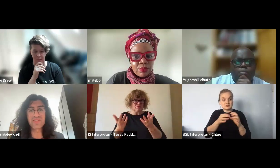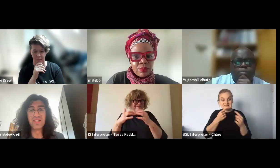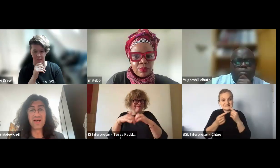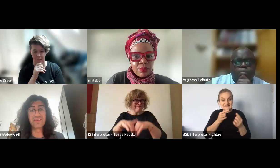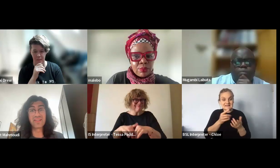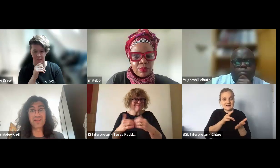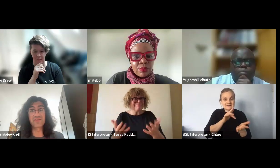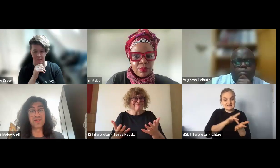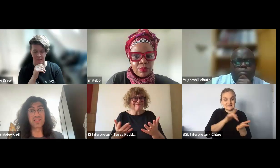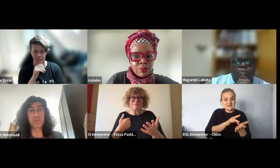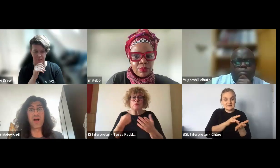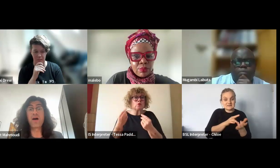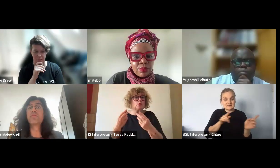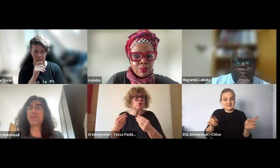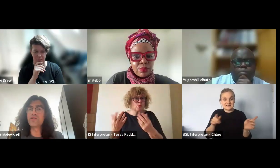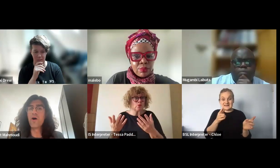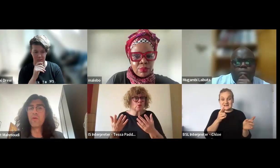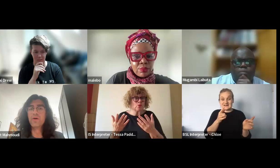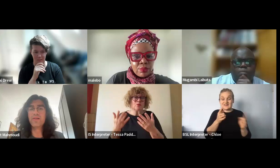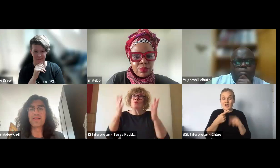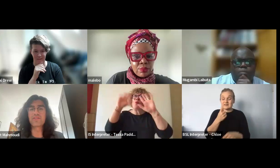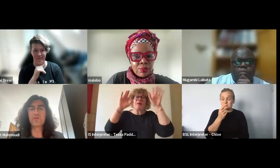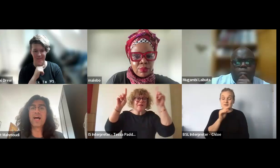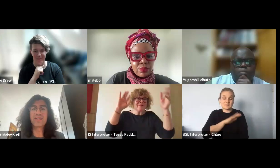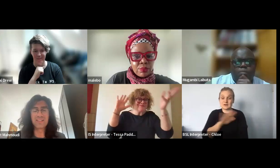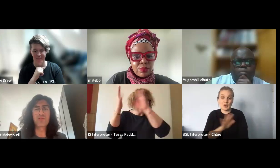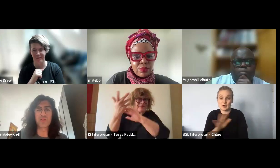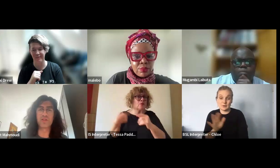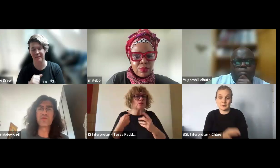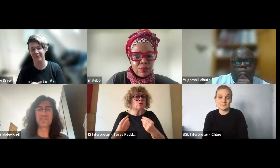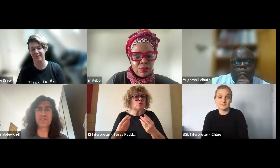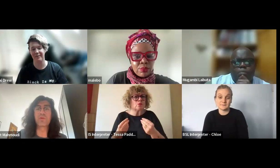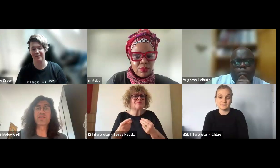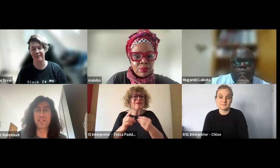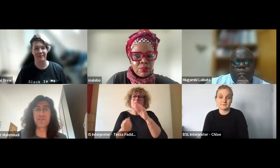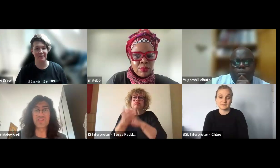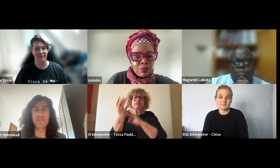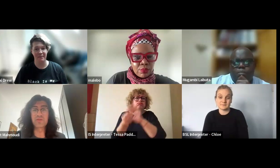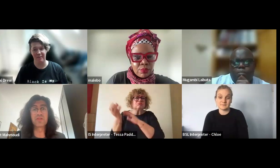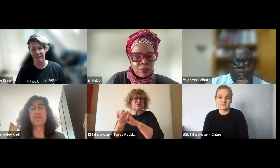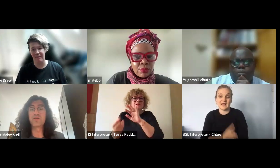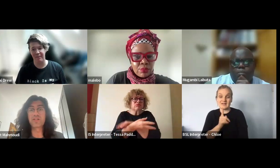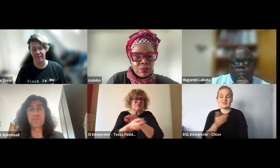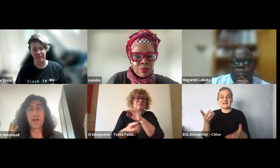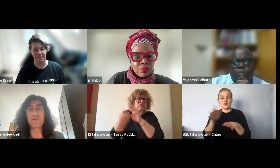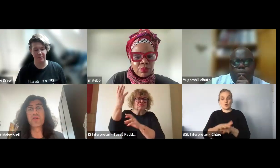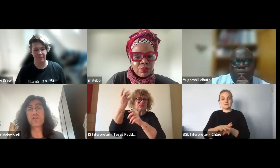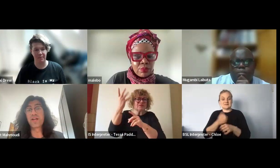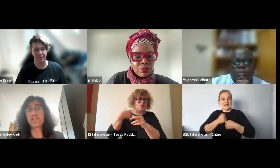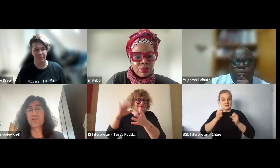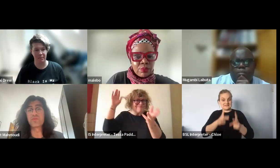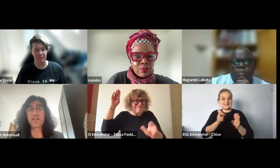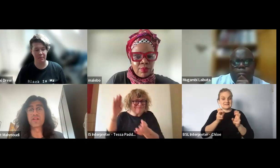have in place? I think the answer to that is probably no. And so that at least forecloses particular systems. But then the question becomes,